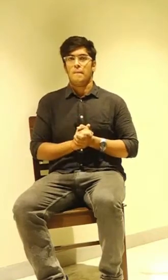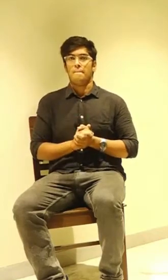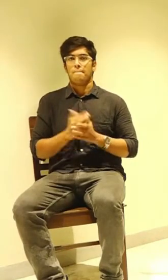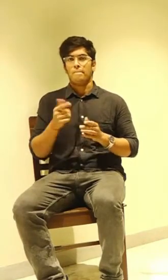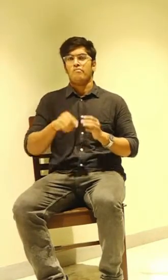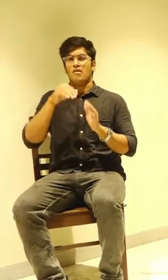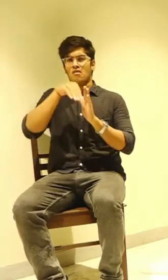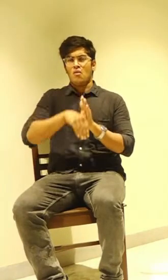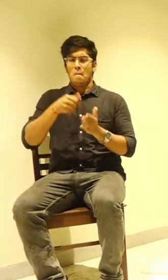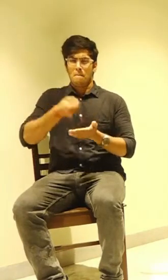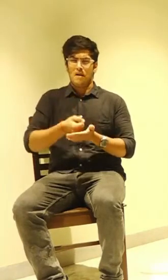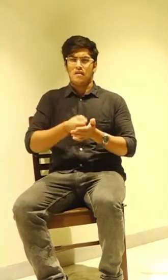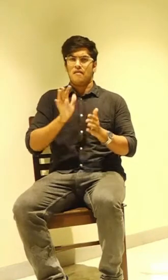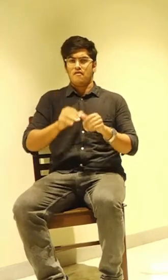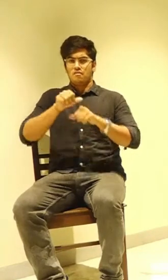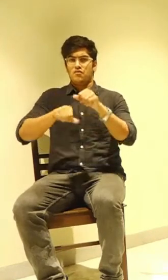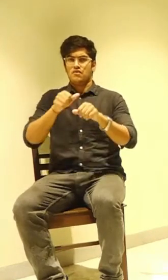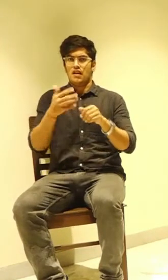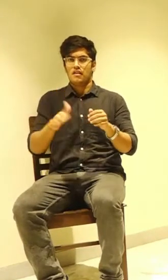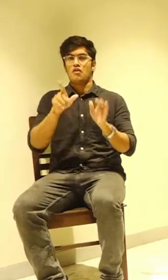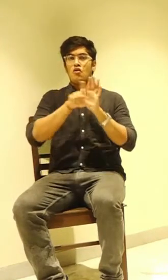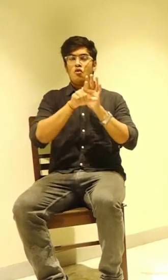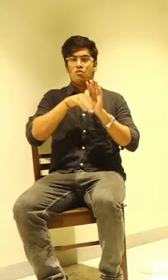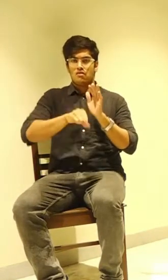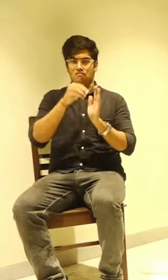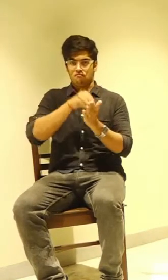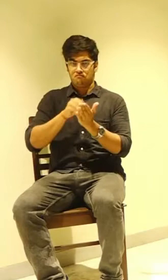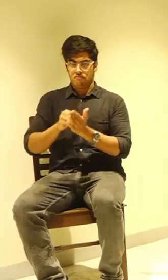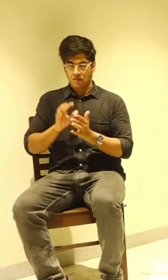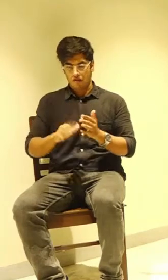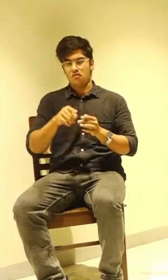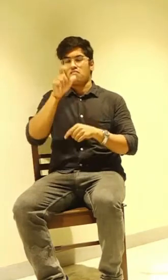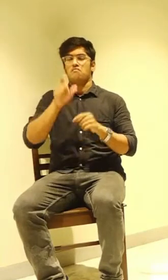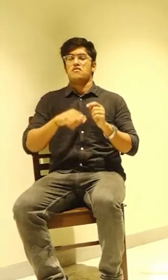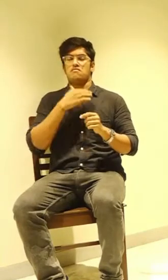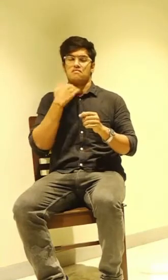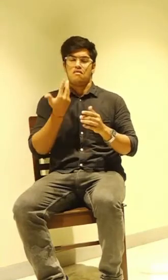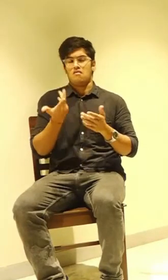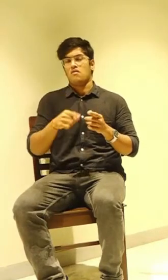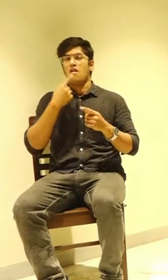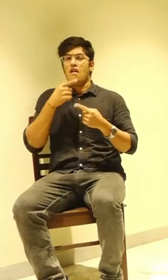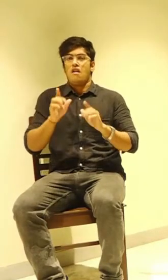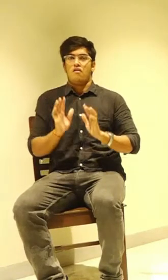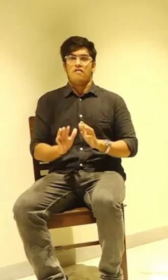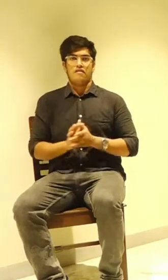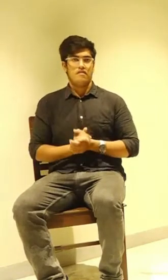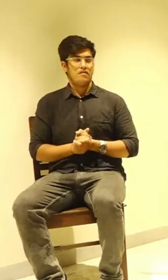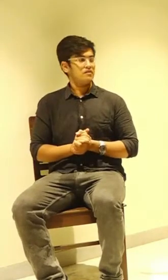minimal procedure, as long as it is laid down in law, is enough to take away the most precious things that humans hold dear,